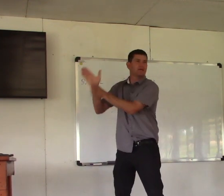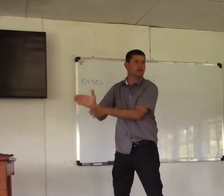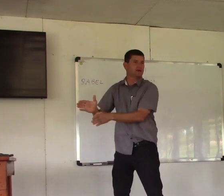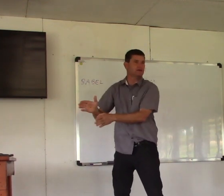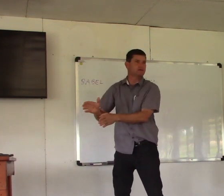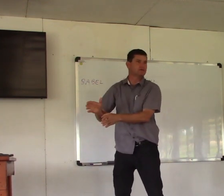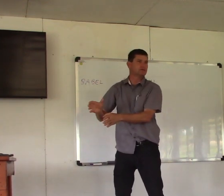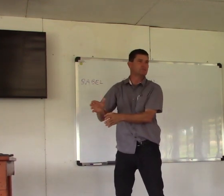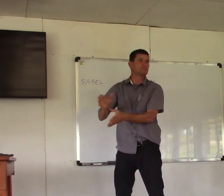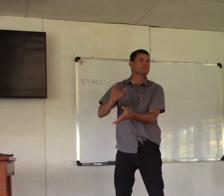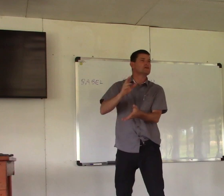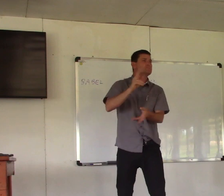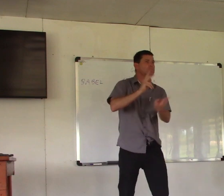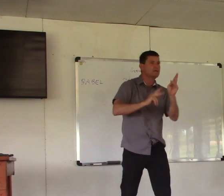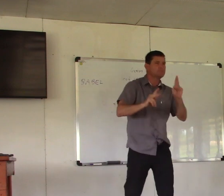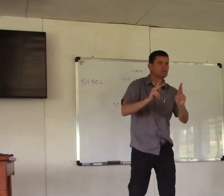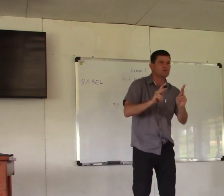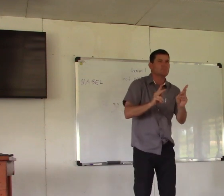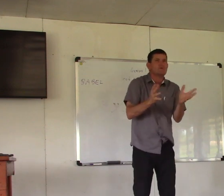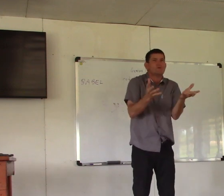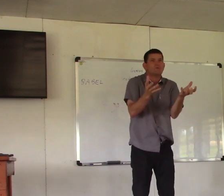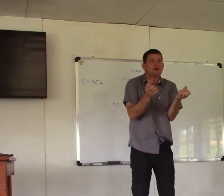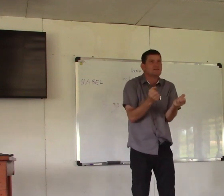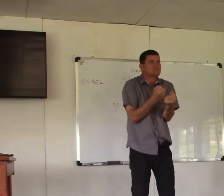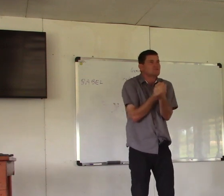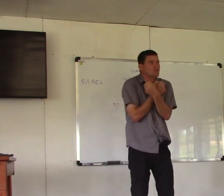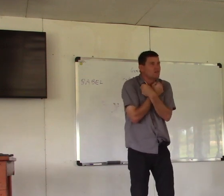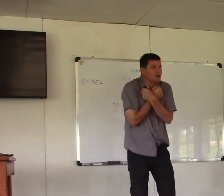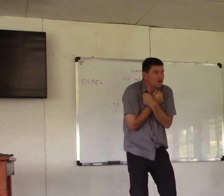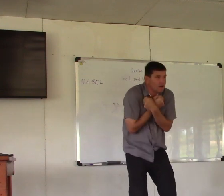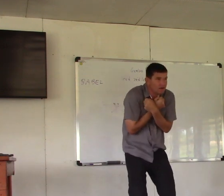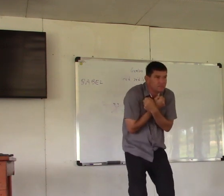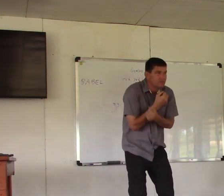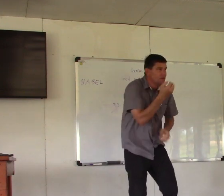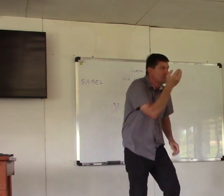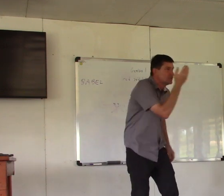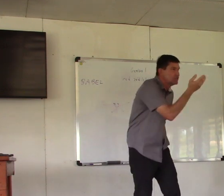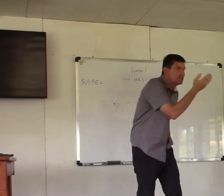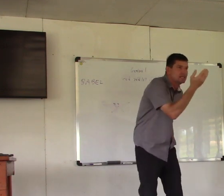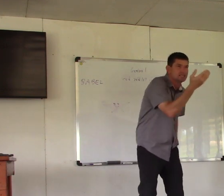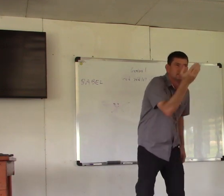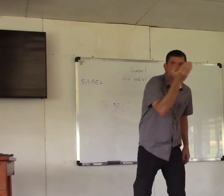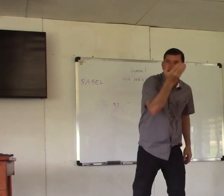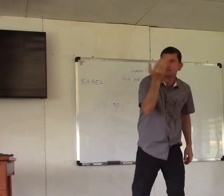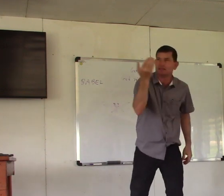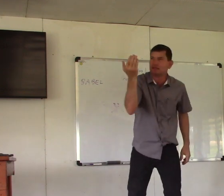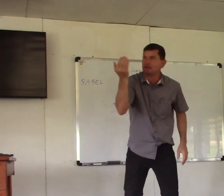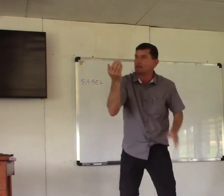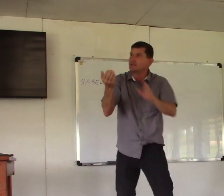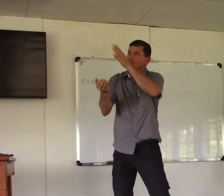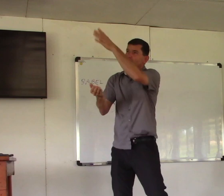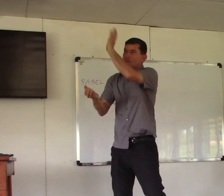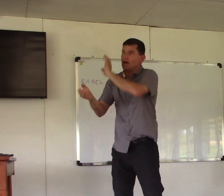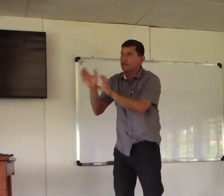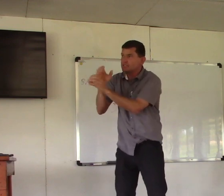Creator. People want to love the things that God has